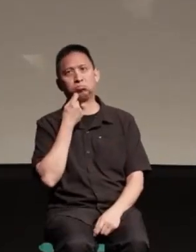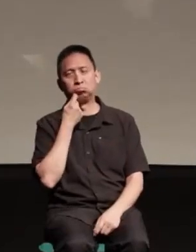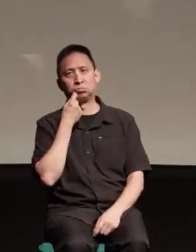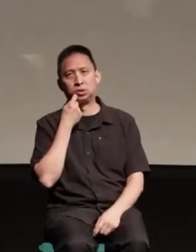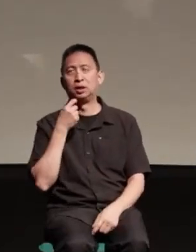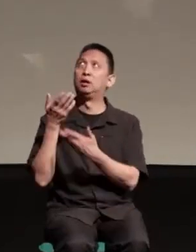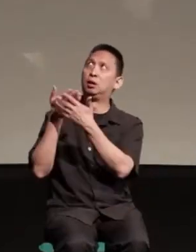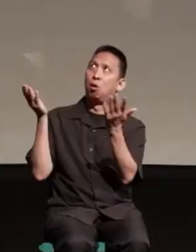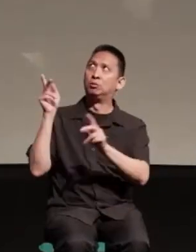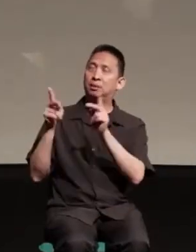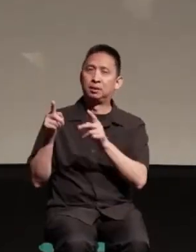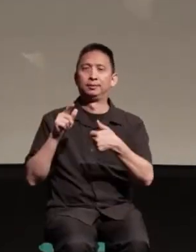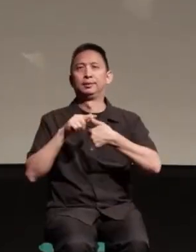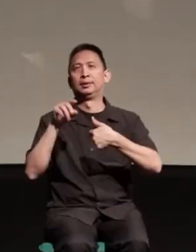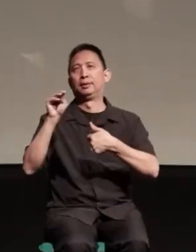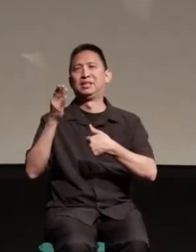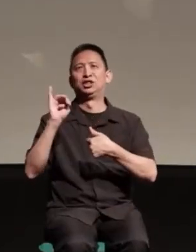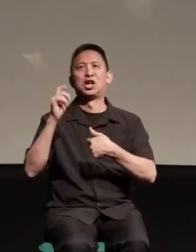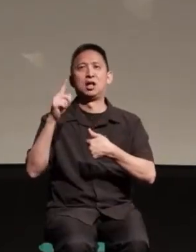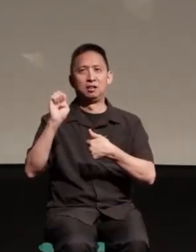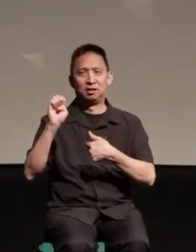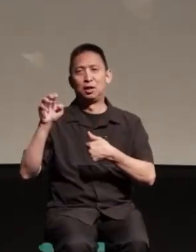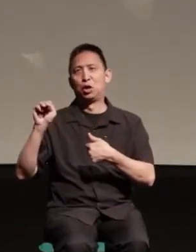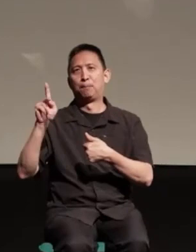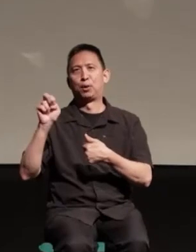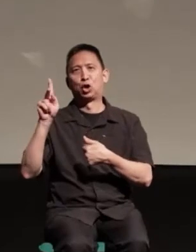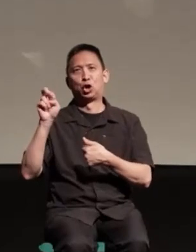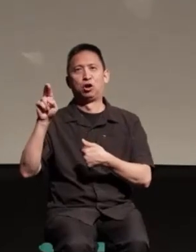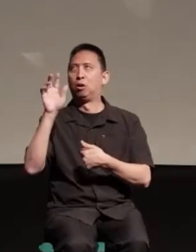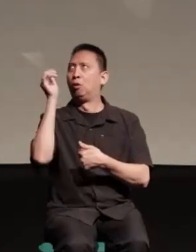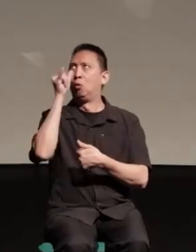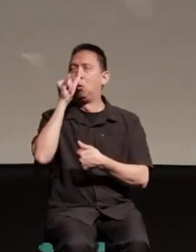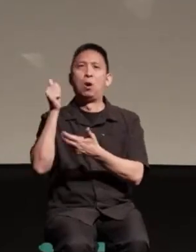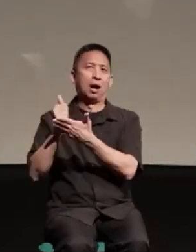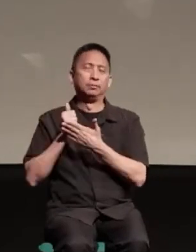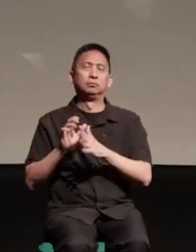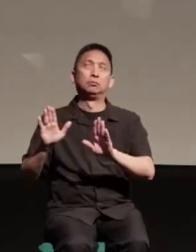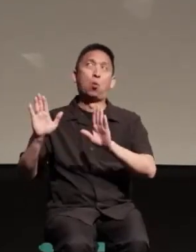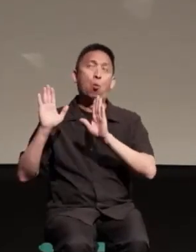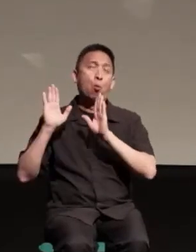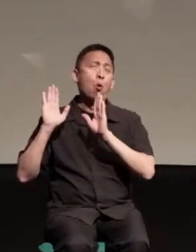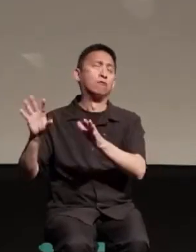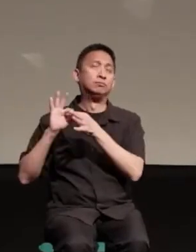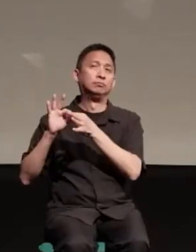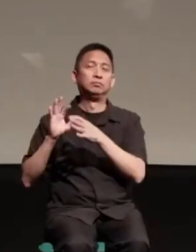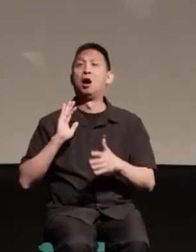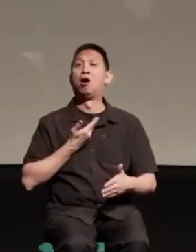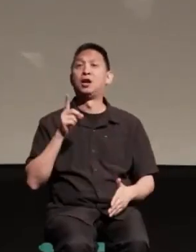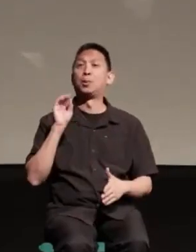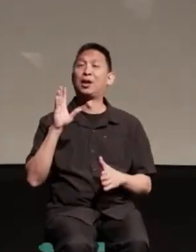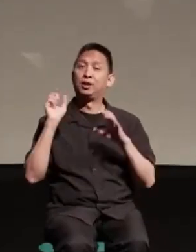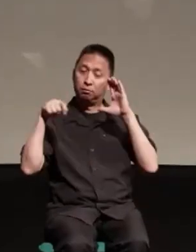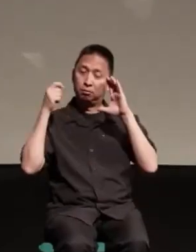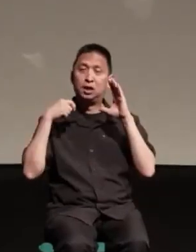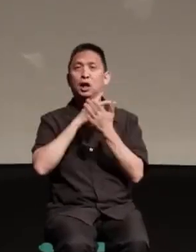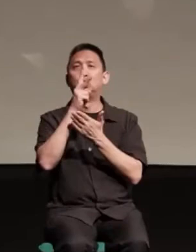the people, Michelle Merker was the one we worked with, who was incredible. But it was a 2-hour documentary, and